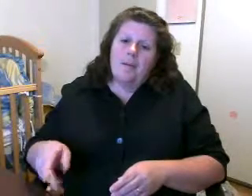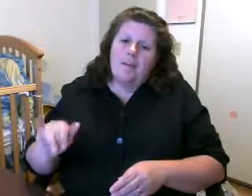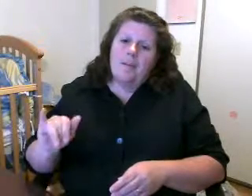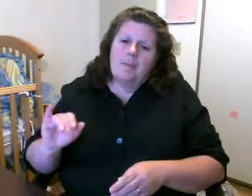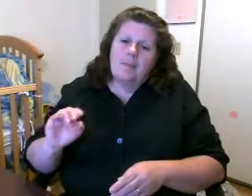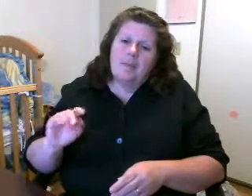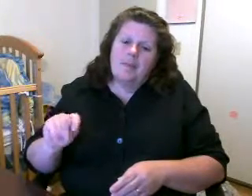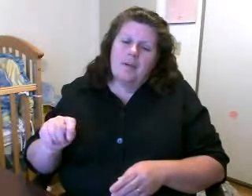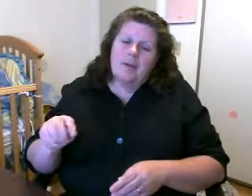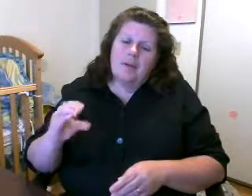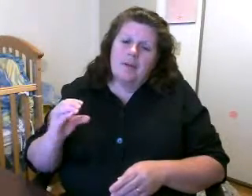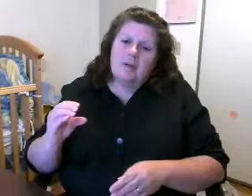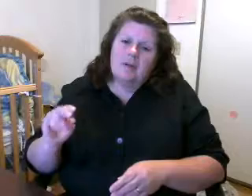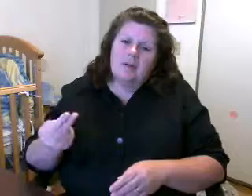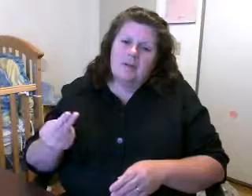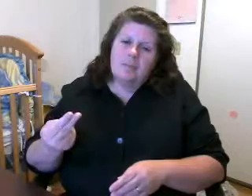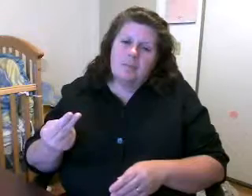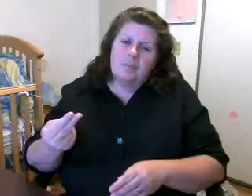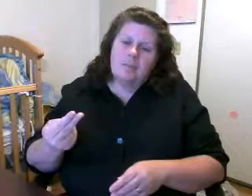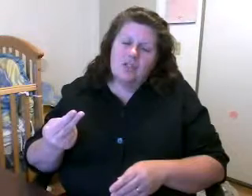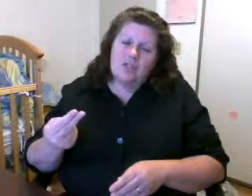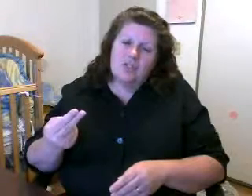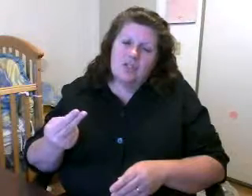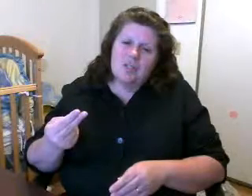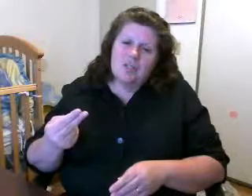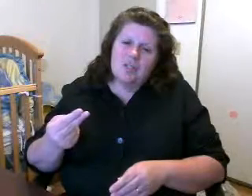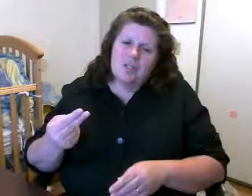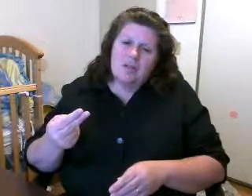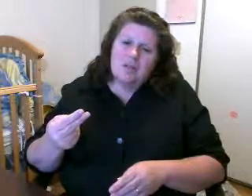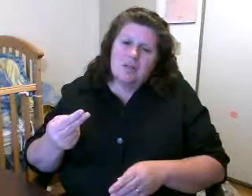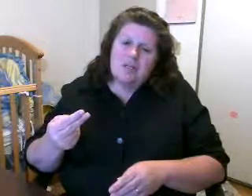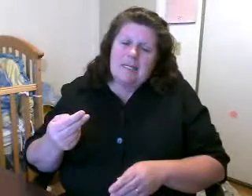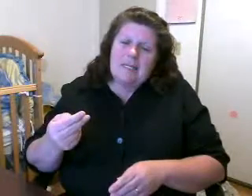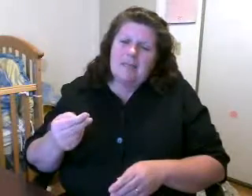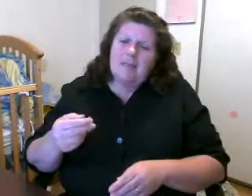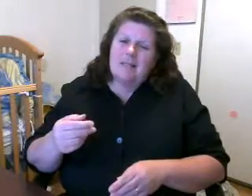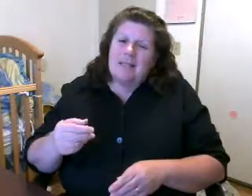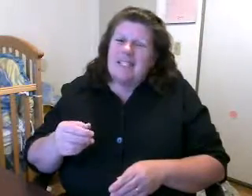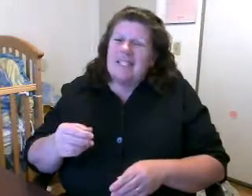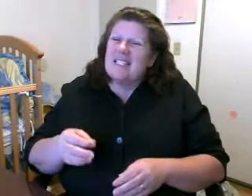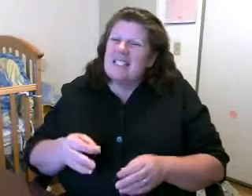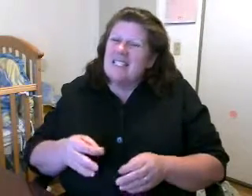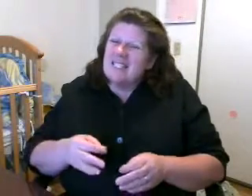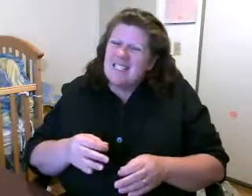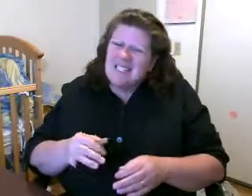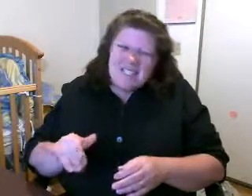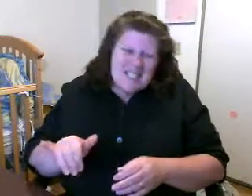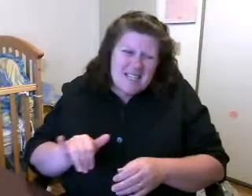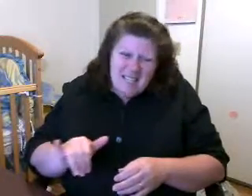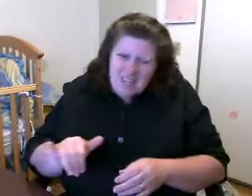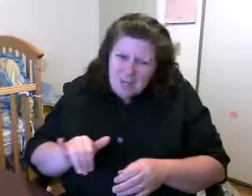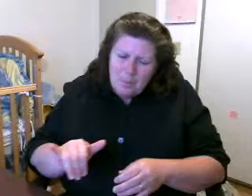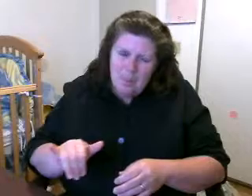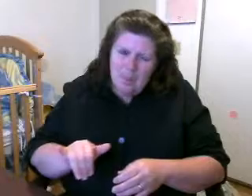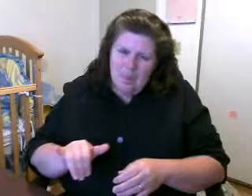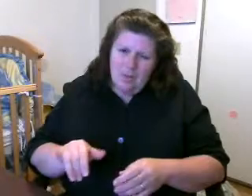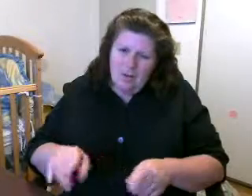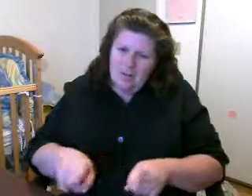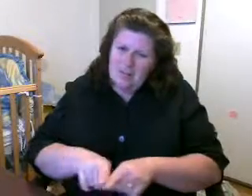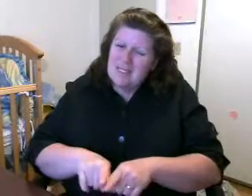So again, those similar categories that were in 9B would also be in 10B.